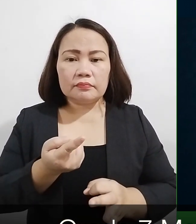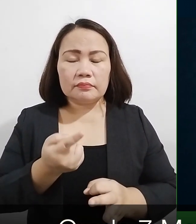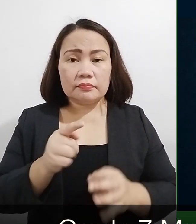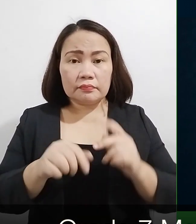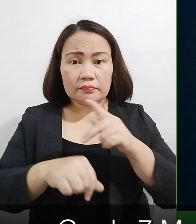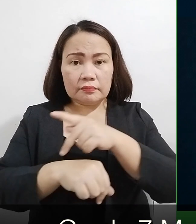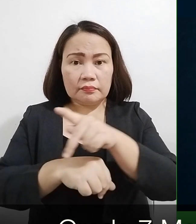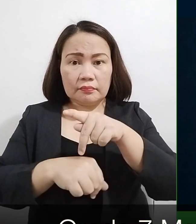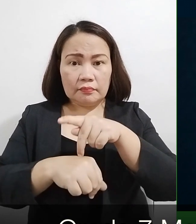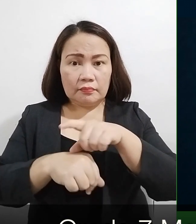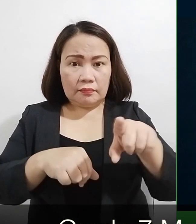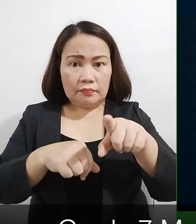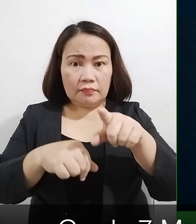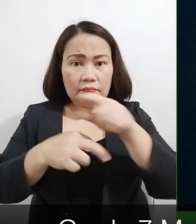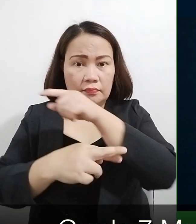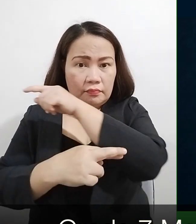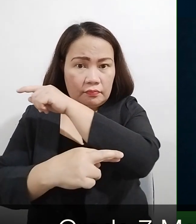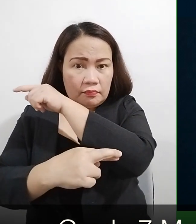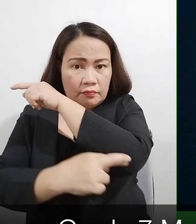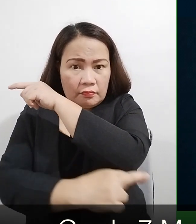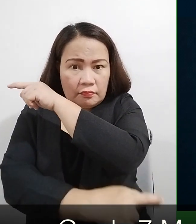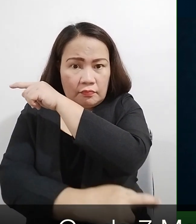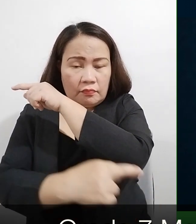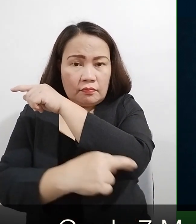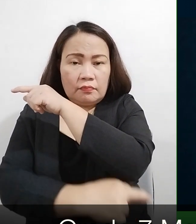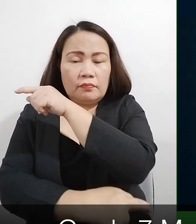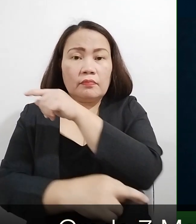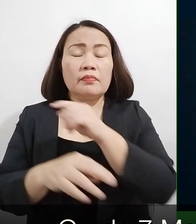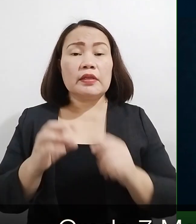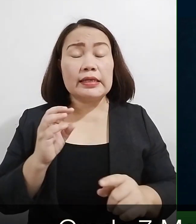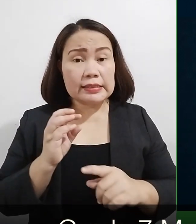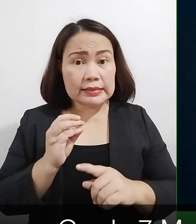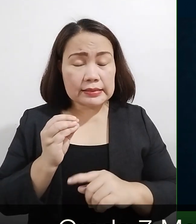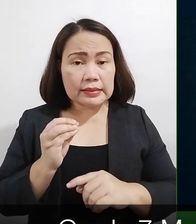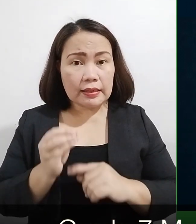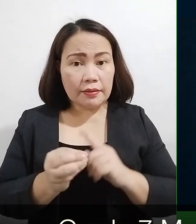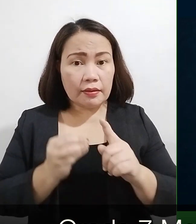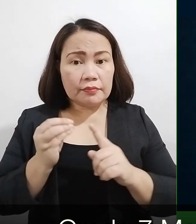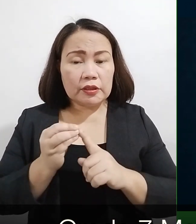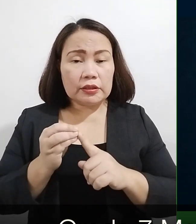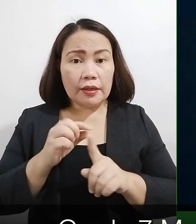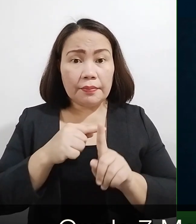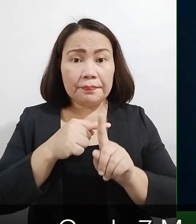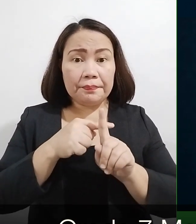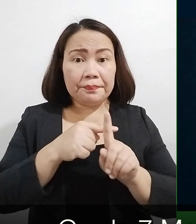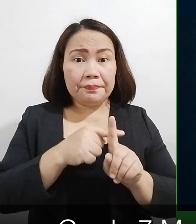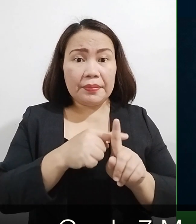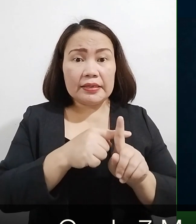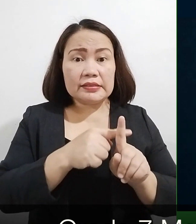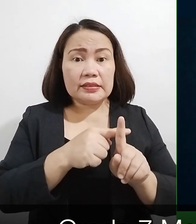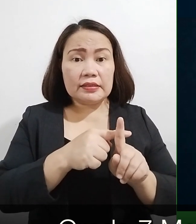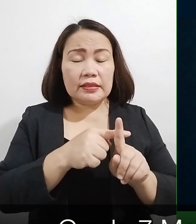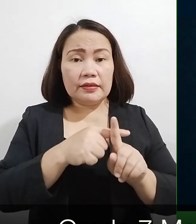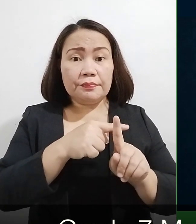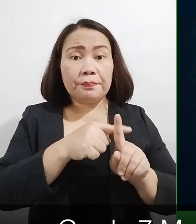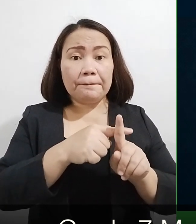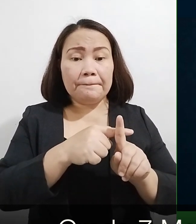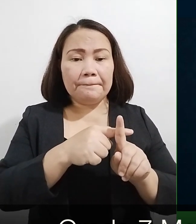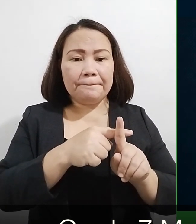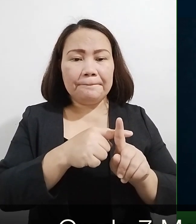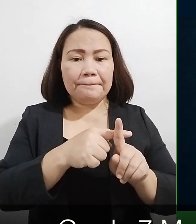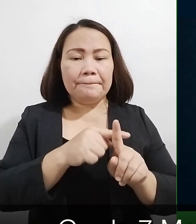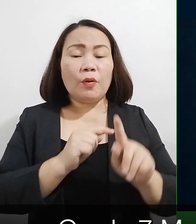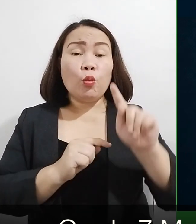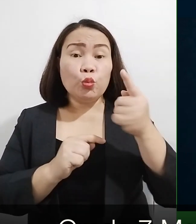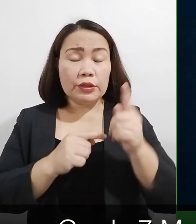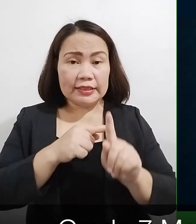nating principal root is just referring to the positive square root. So, ito lang po